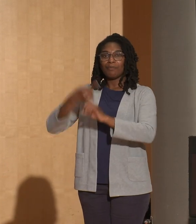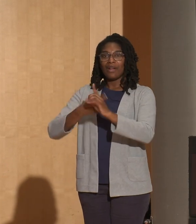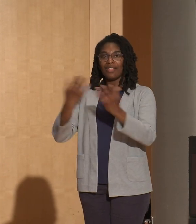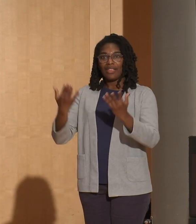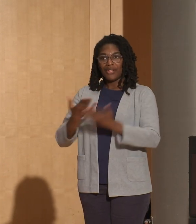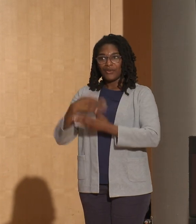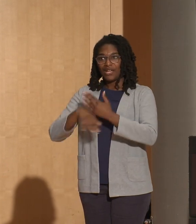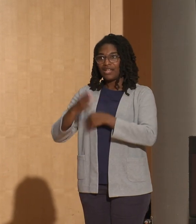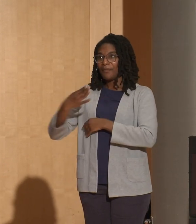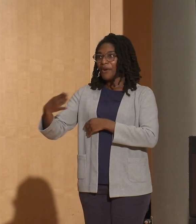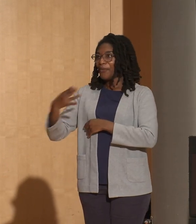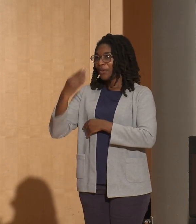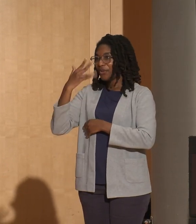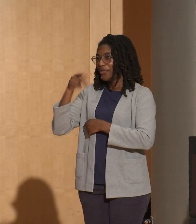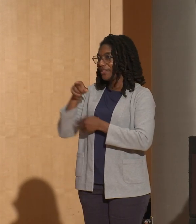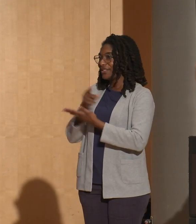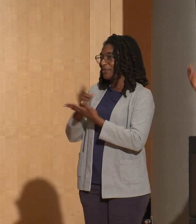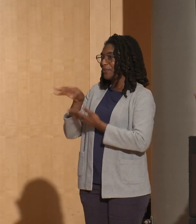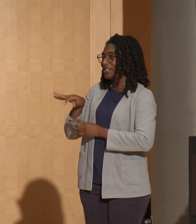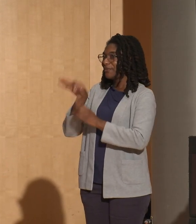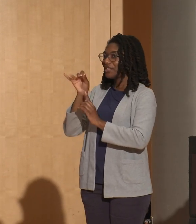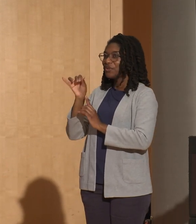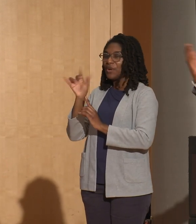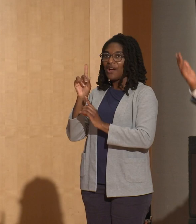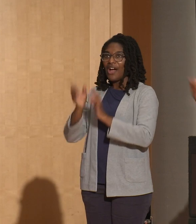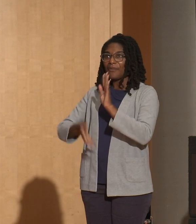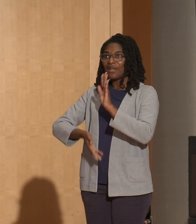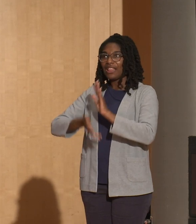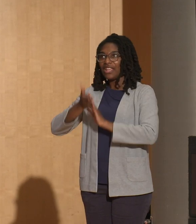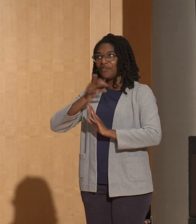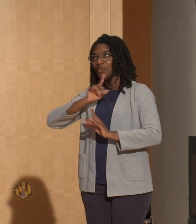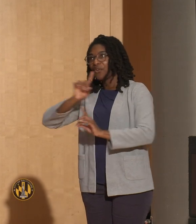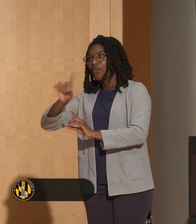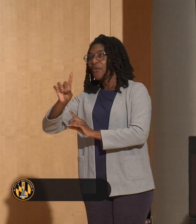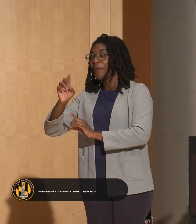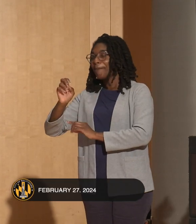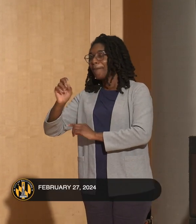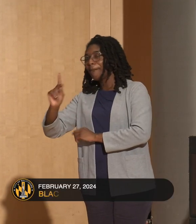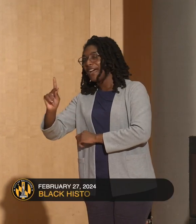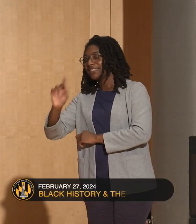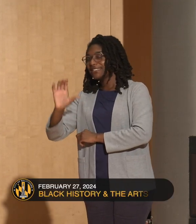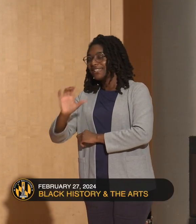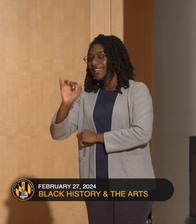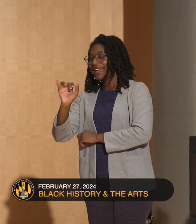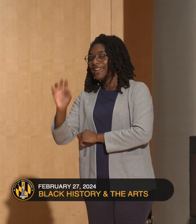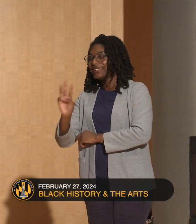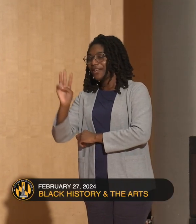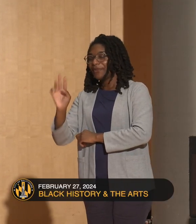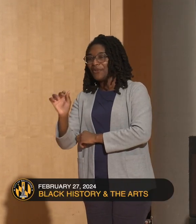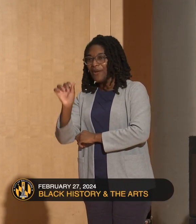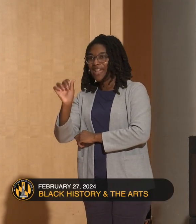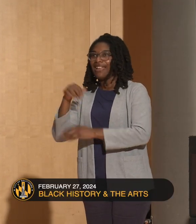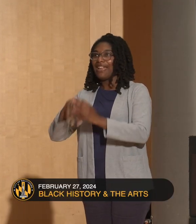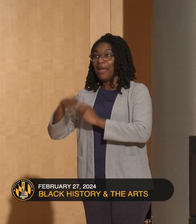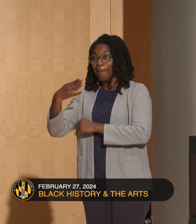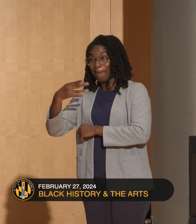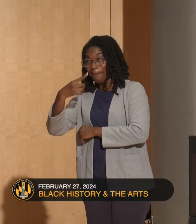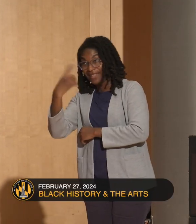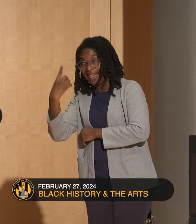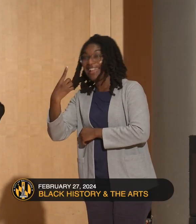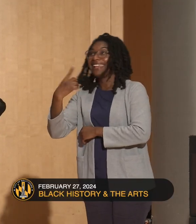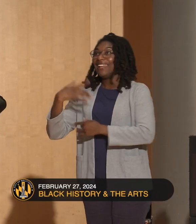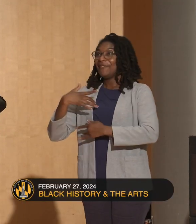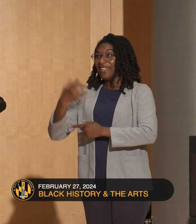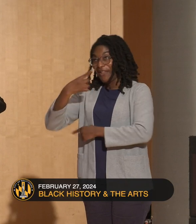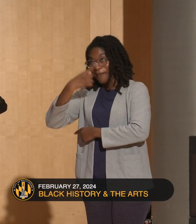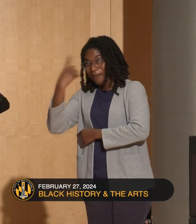week is a special month. I'll be leaving out of here to go back to the CIAA, another black event in Black Baltimore during Black History